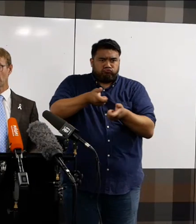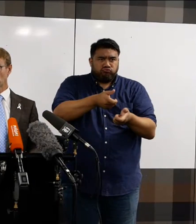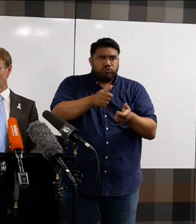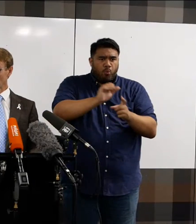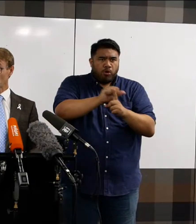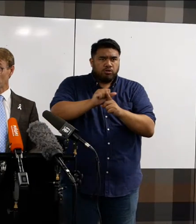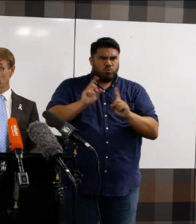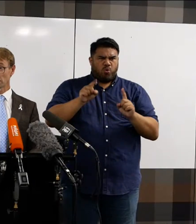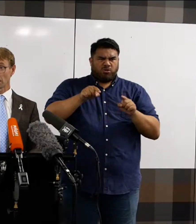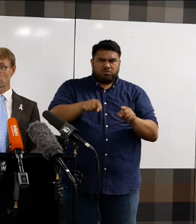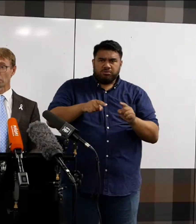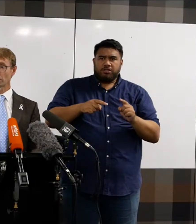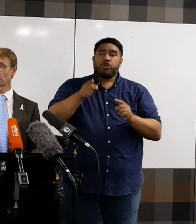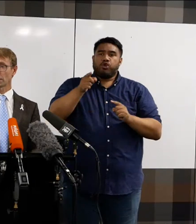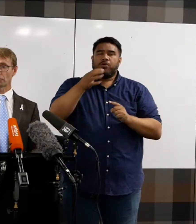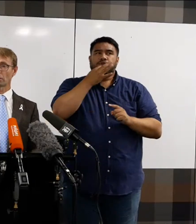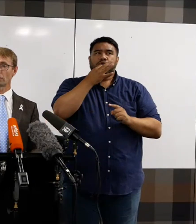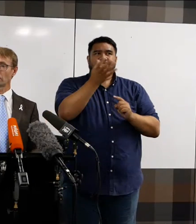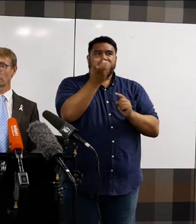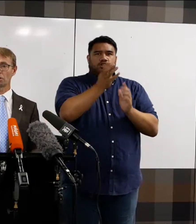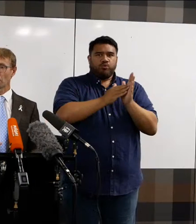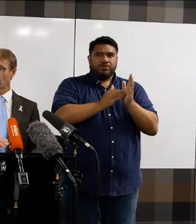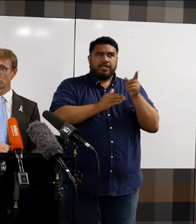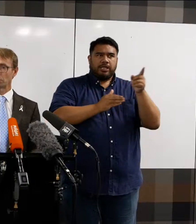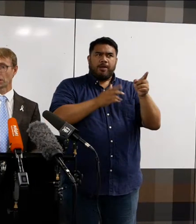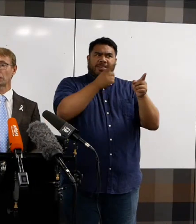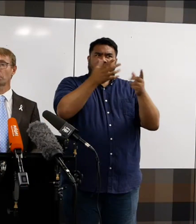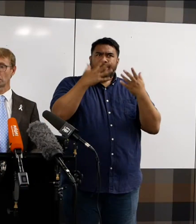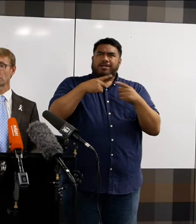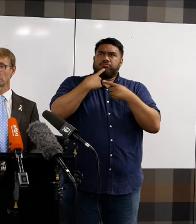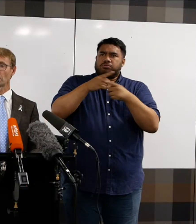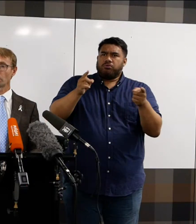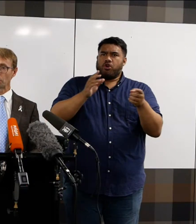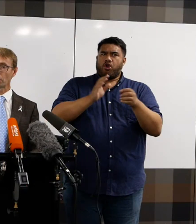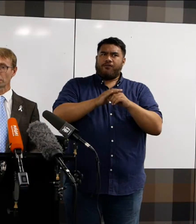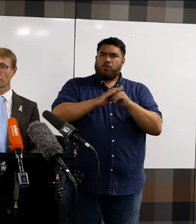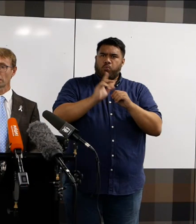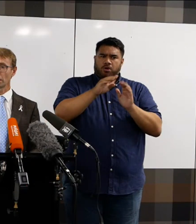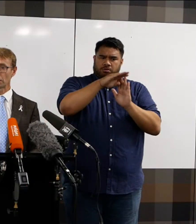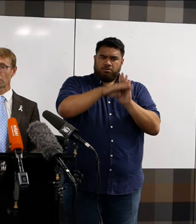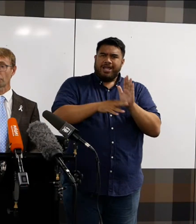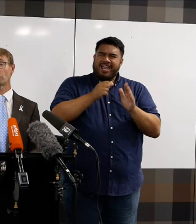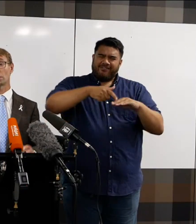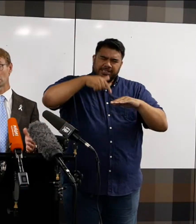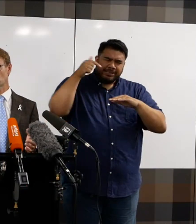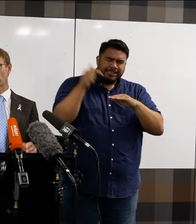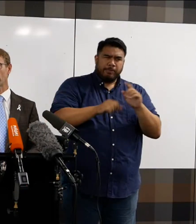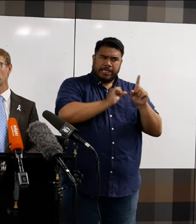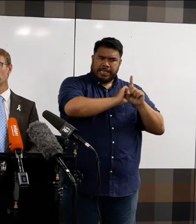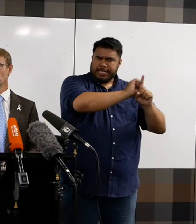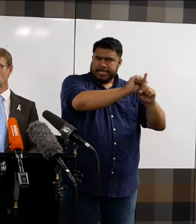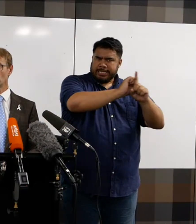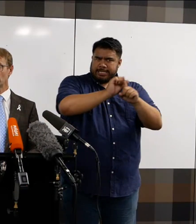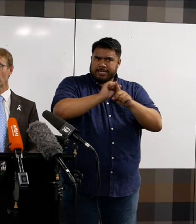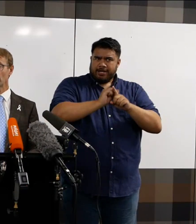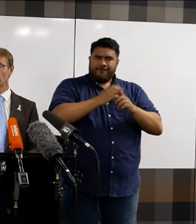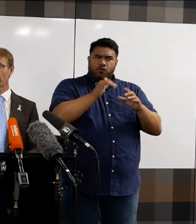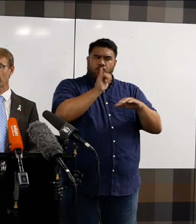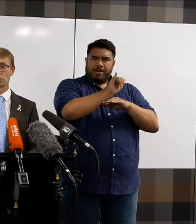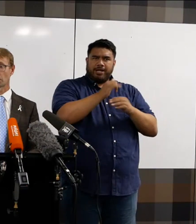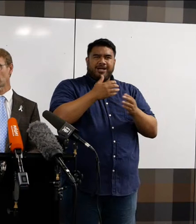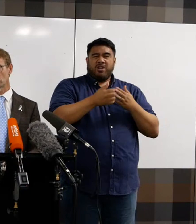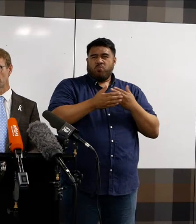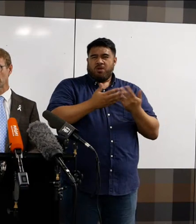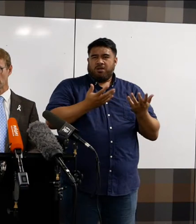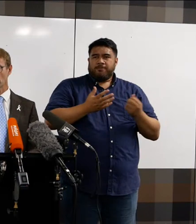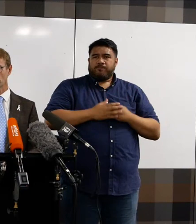My understanding, and they've already made a statement on this, is they've got a very thorough deep cleaning process they will be putting that aircraft through, and it's one they do anyway when